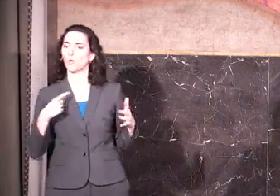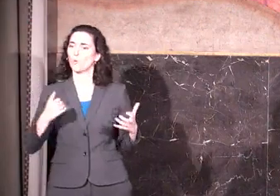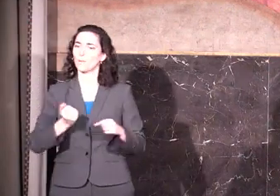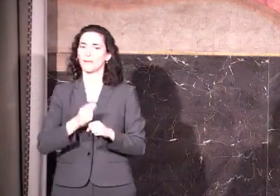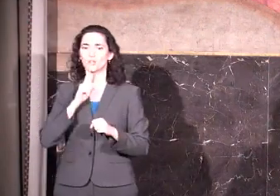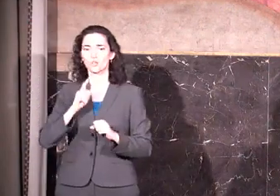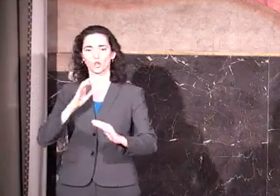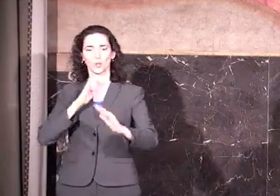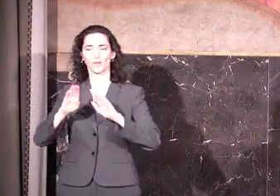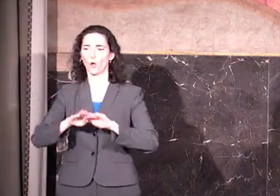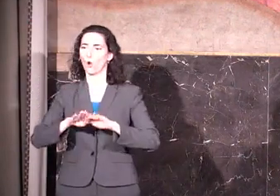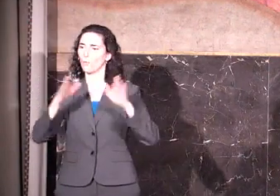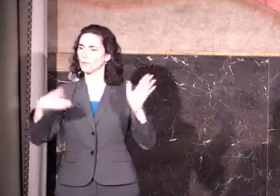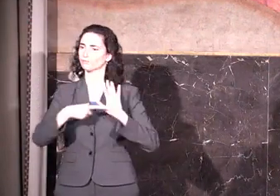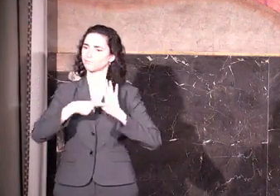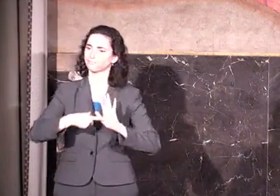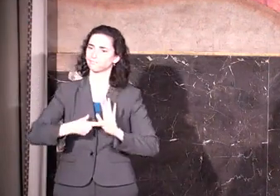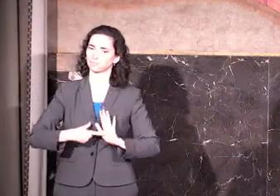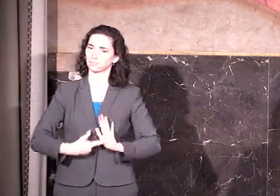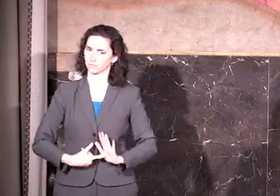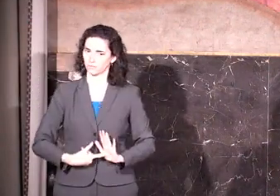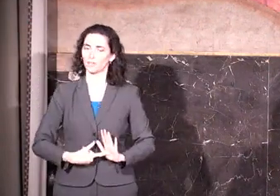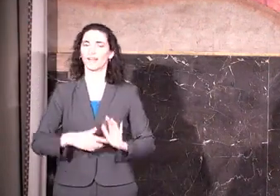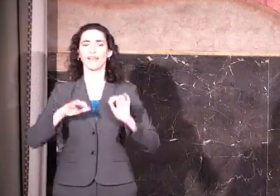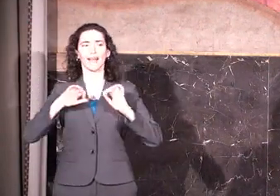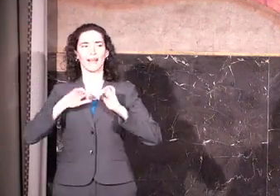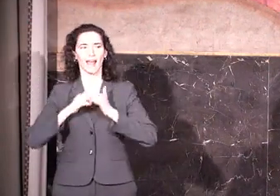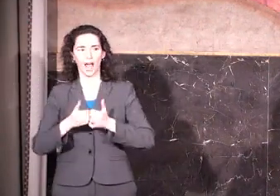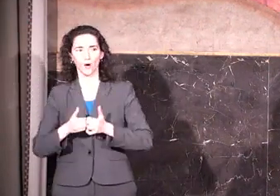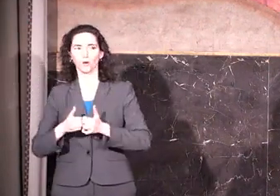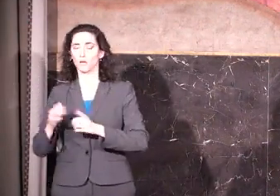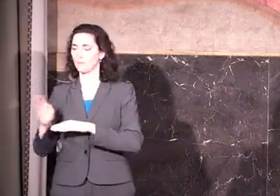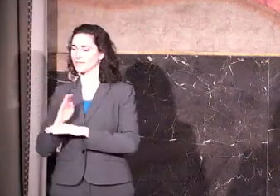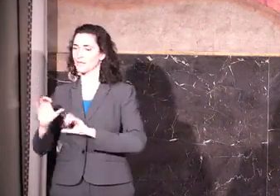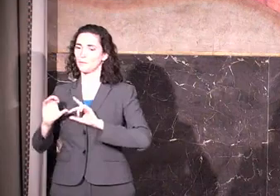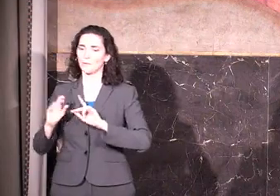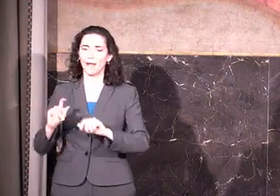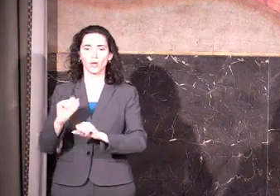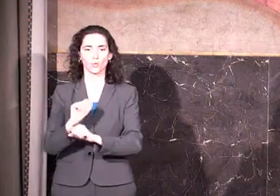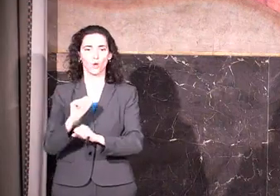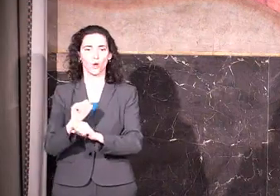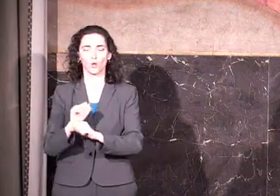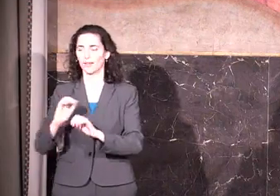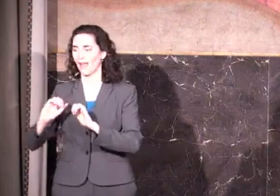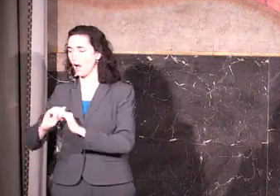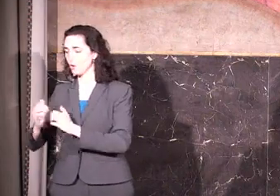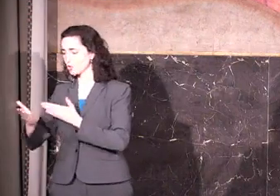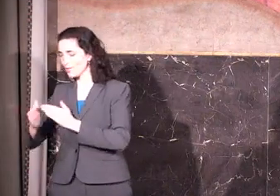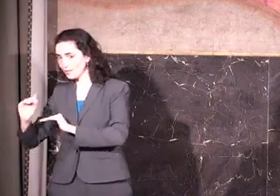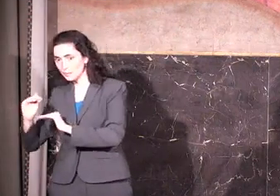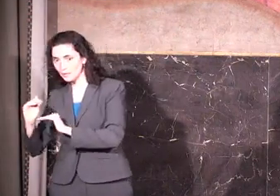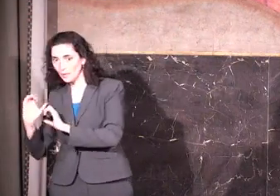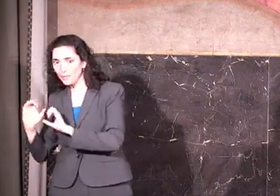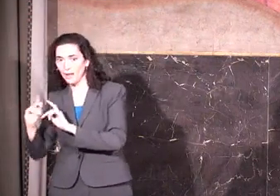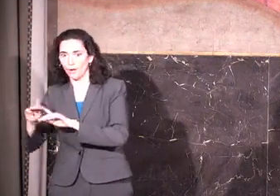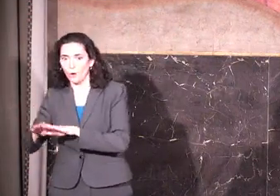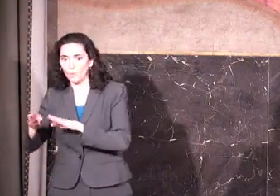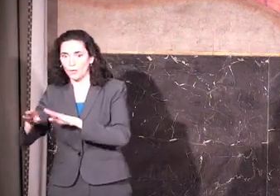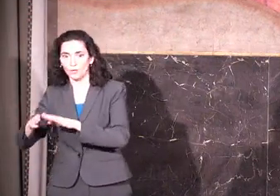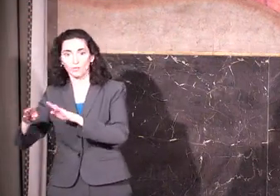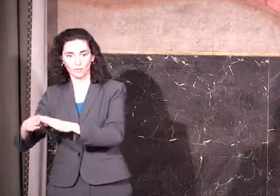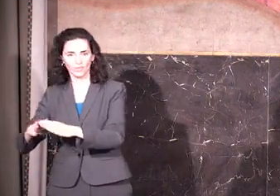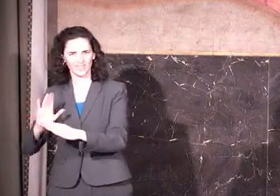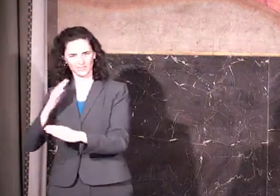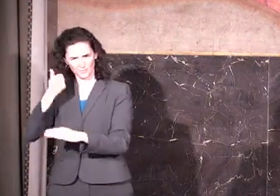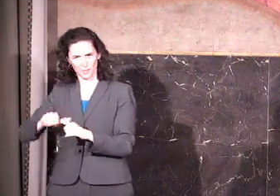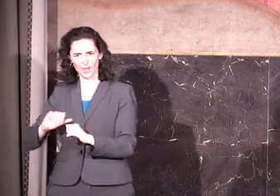going forward and about the process for safely resuming business and religious services as we do that over time in our phased